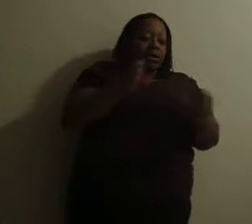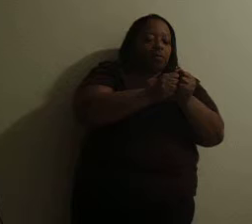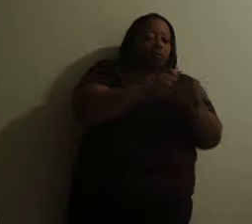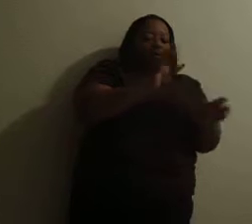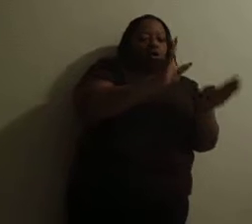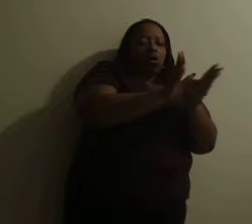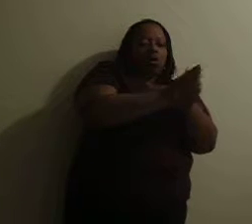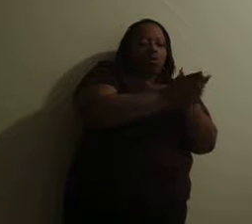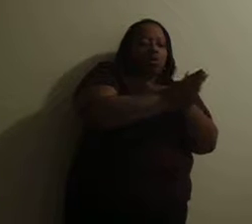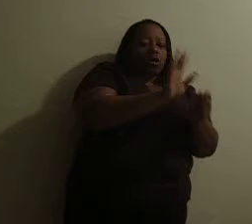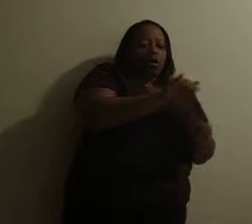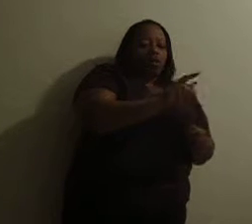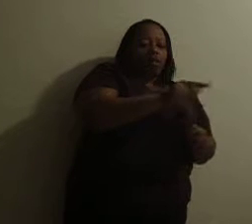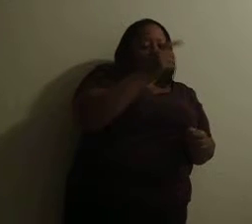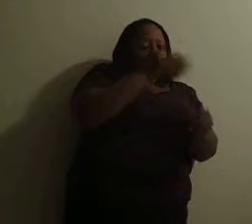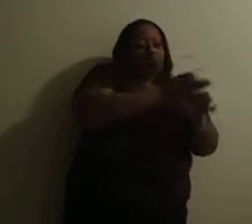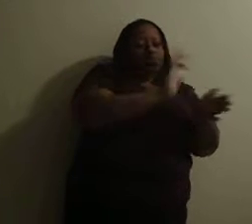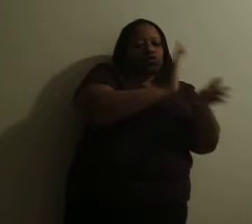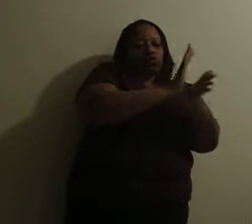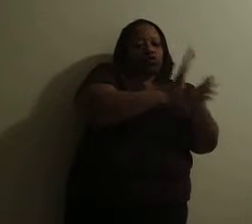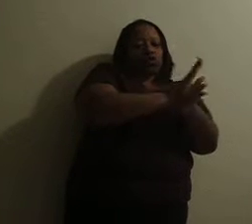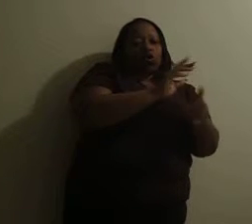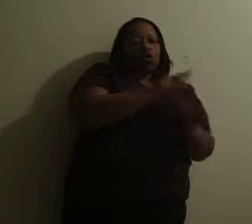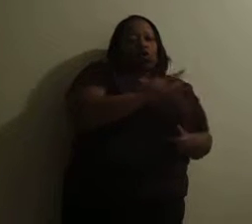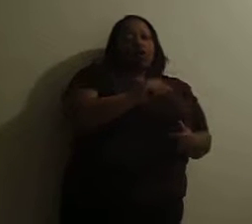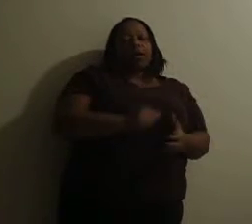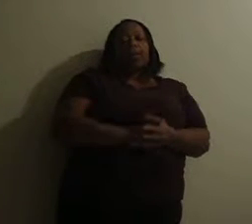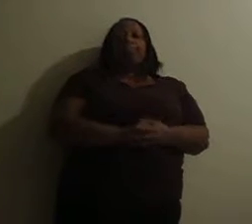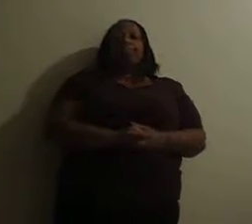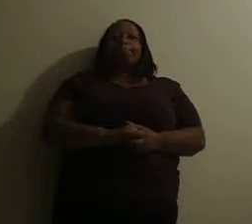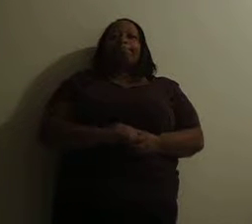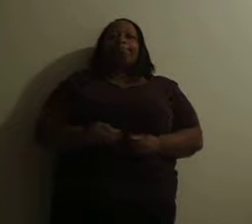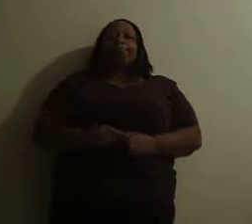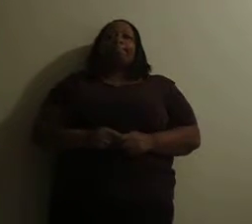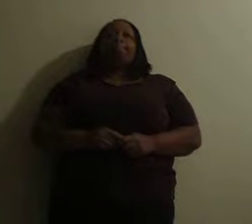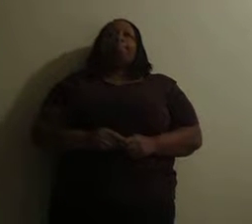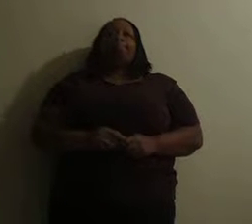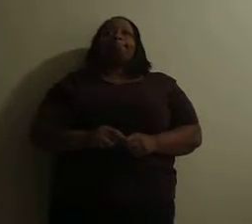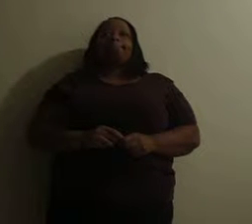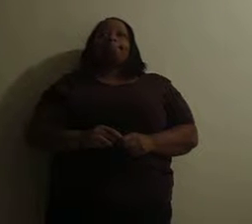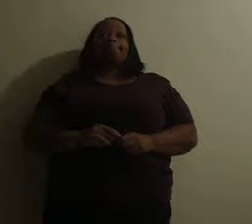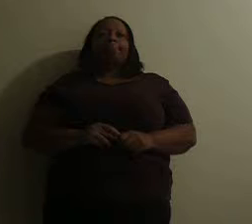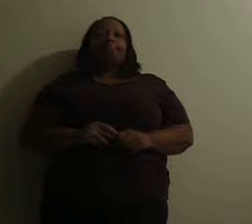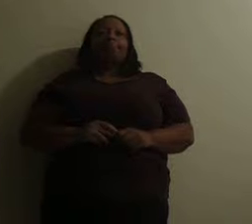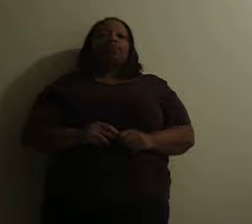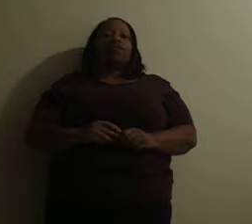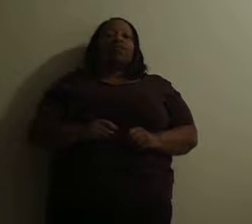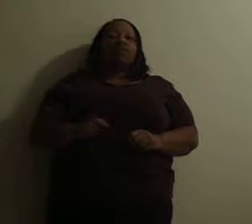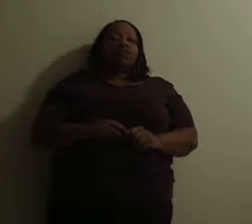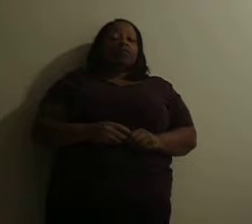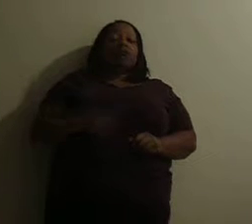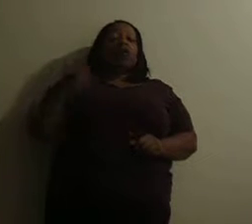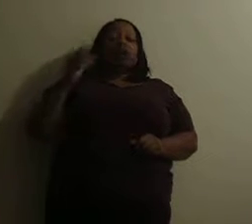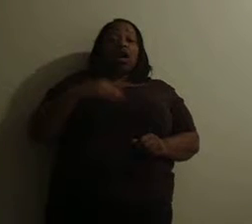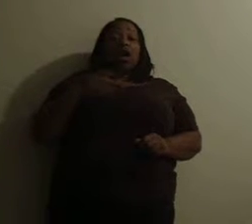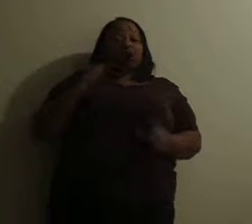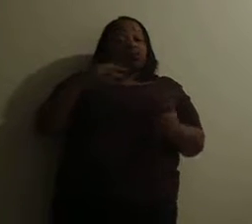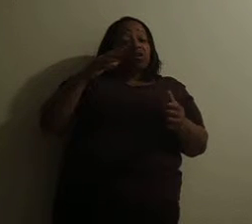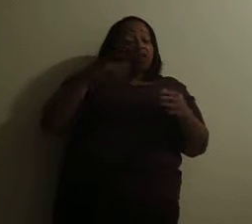about, other than textbook authors. So that being said, I send them off to the library and I ask them to